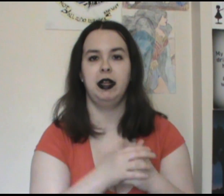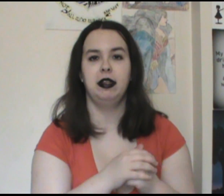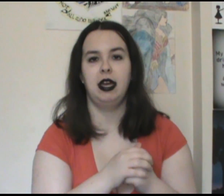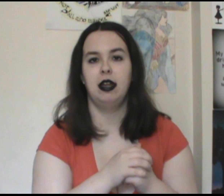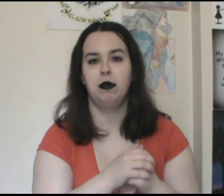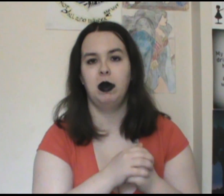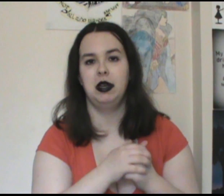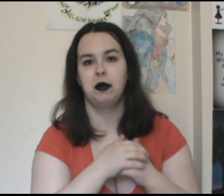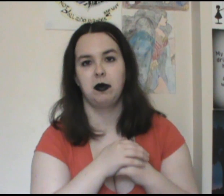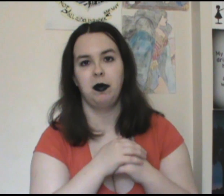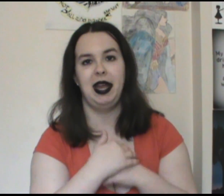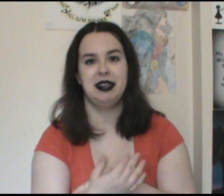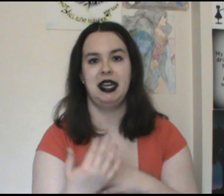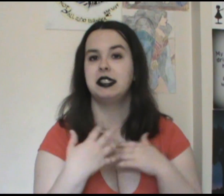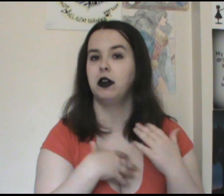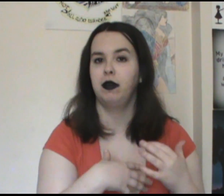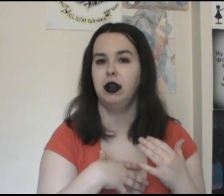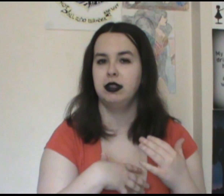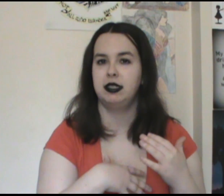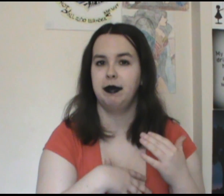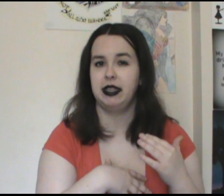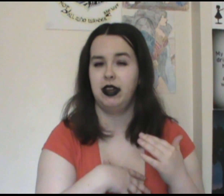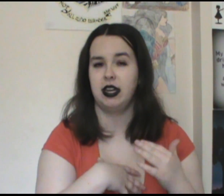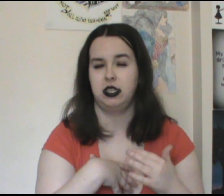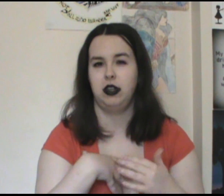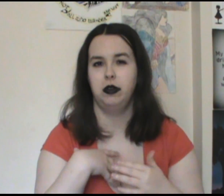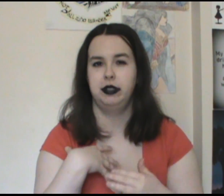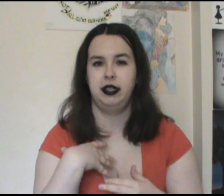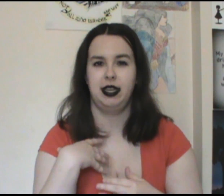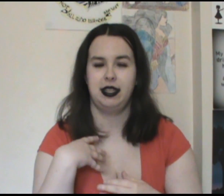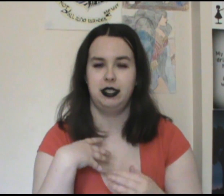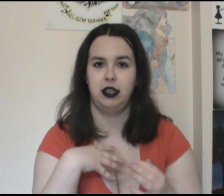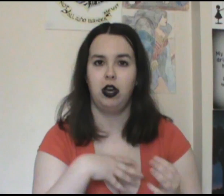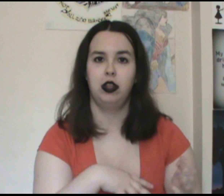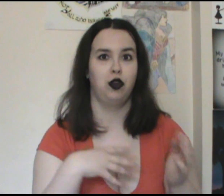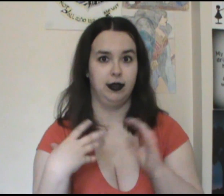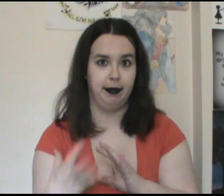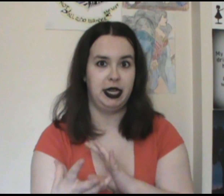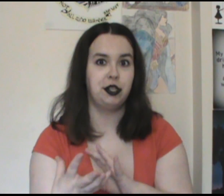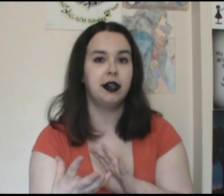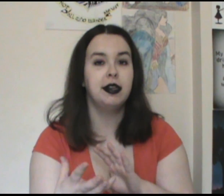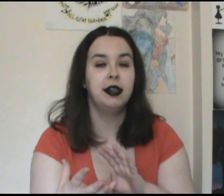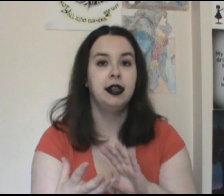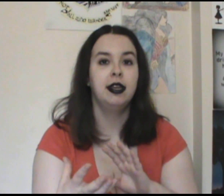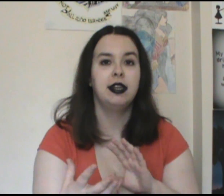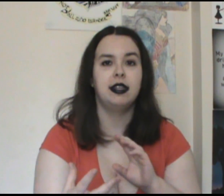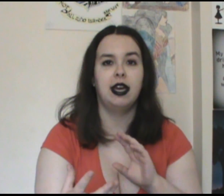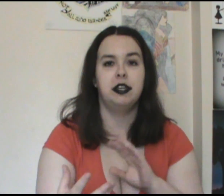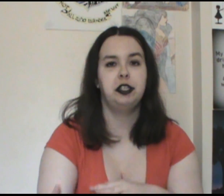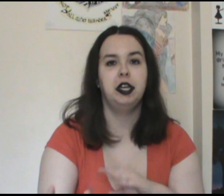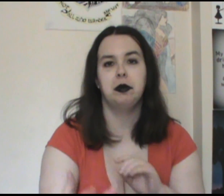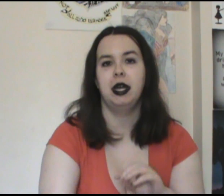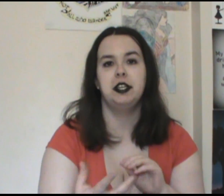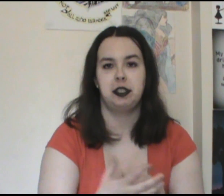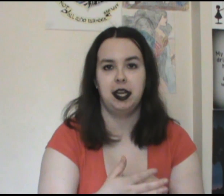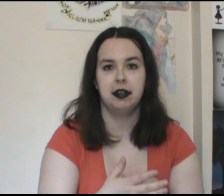revealed that when Rain takes over, Samantha actually goes to like this other dimension that she and Rain